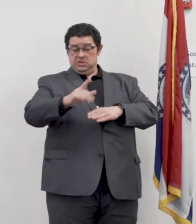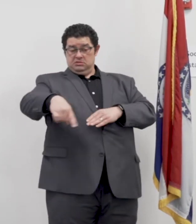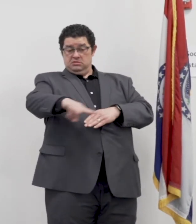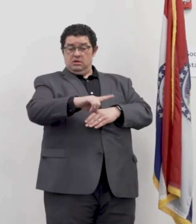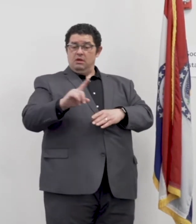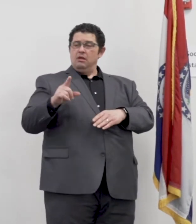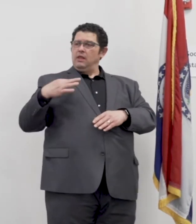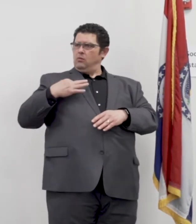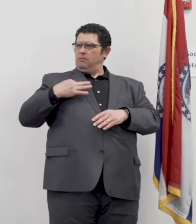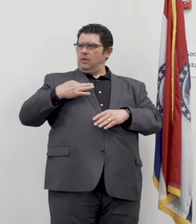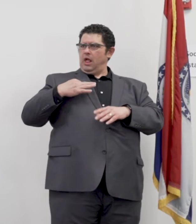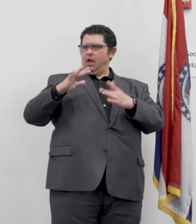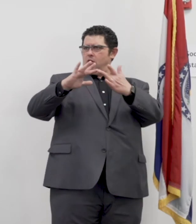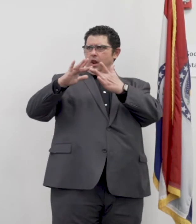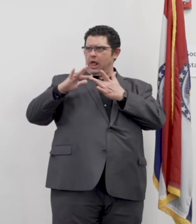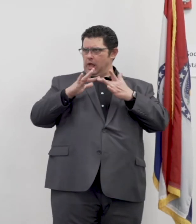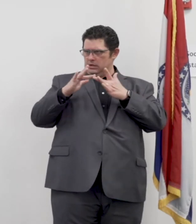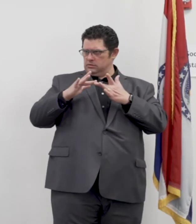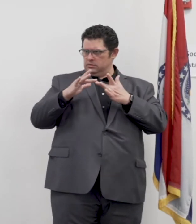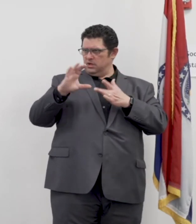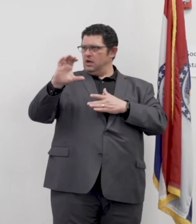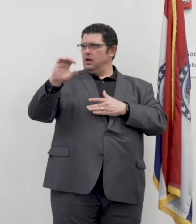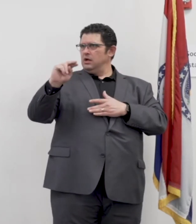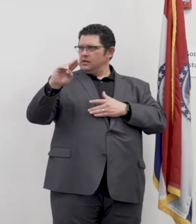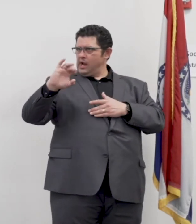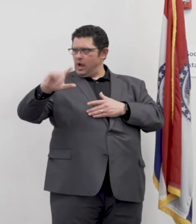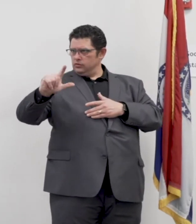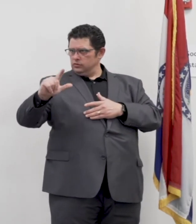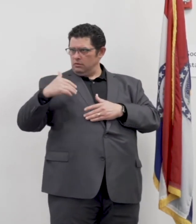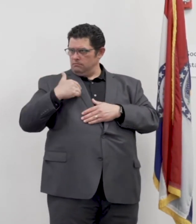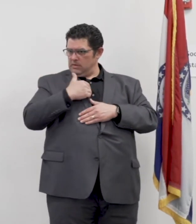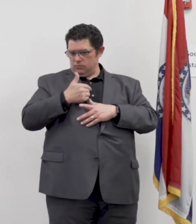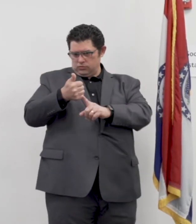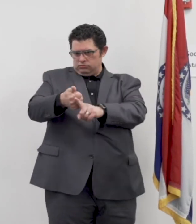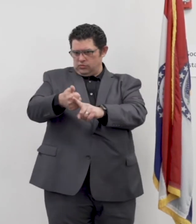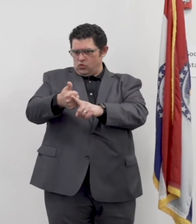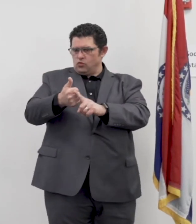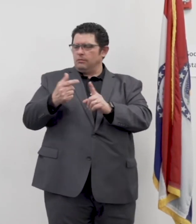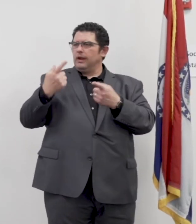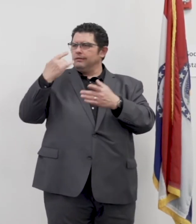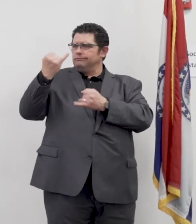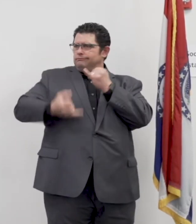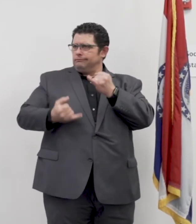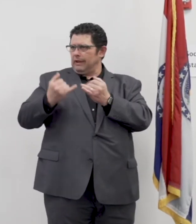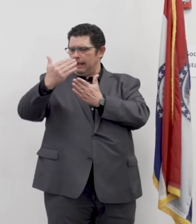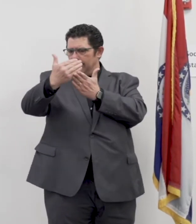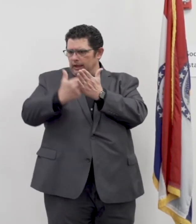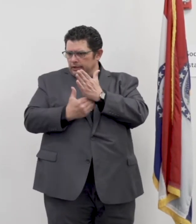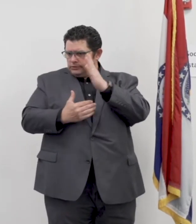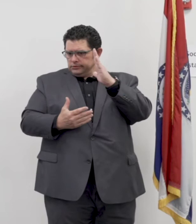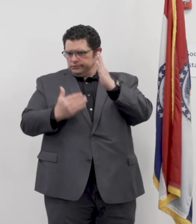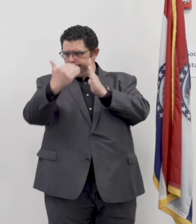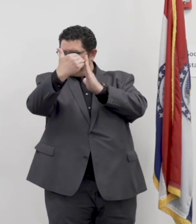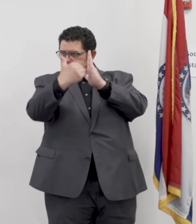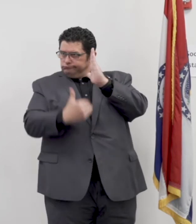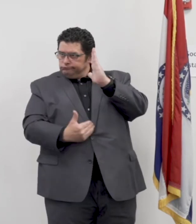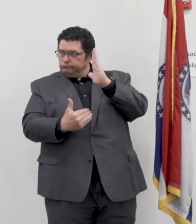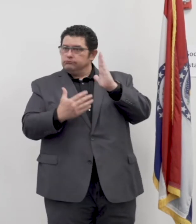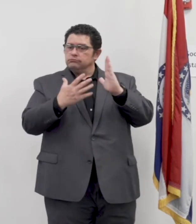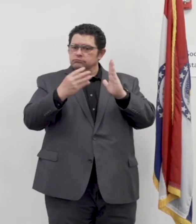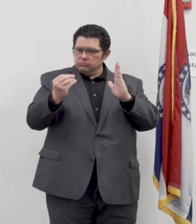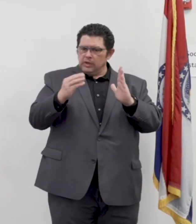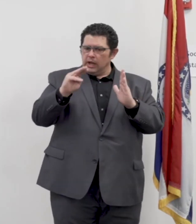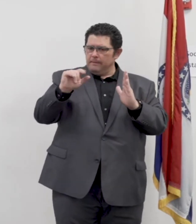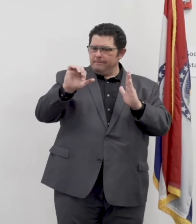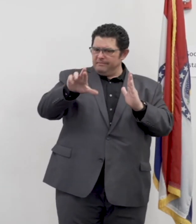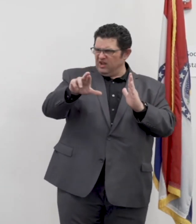The council member will make the final list. And we would also ask that mayors of municipalities that have affected businesses